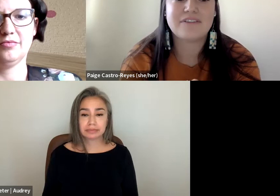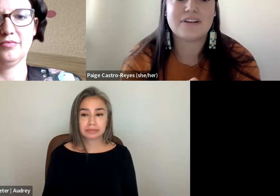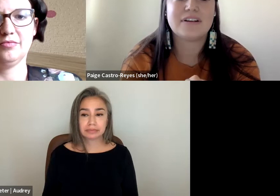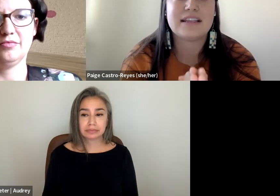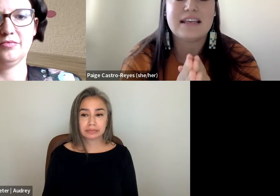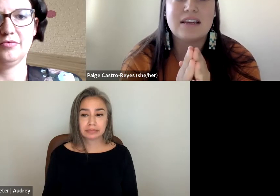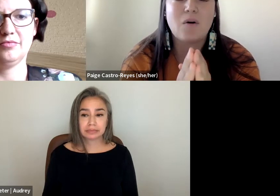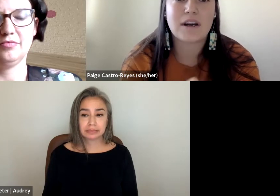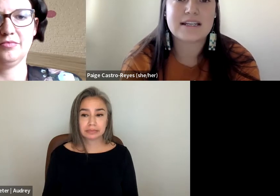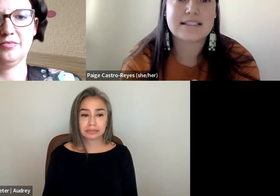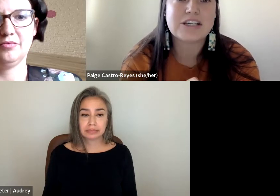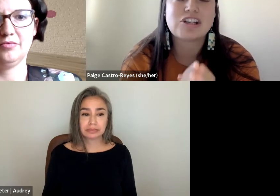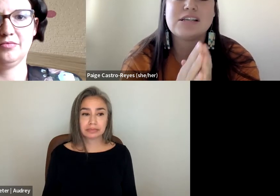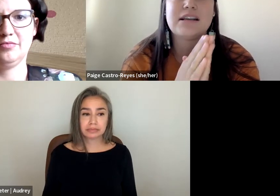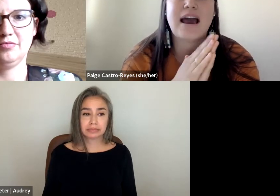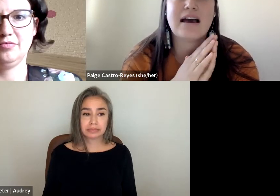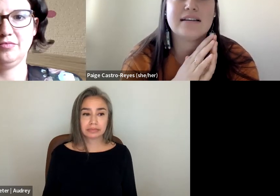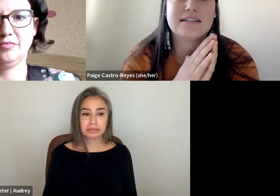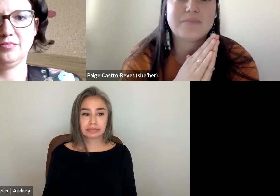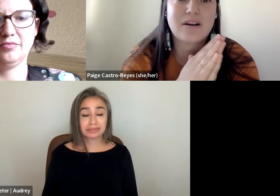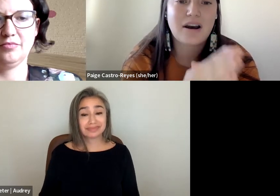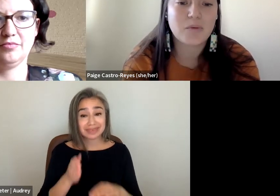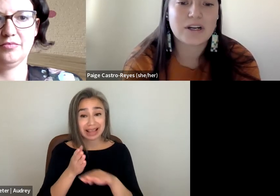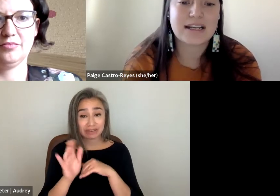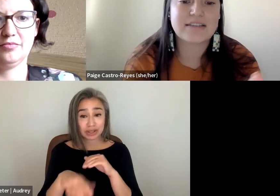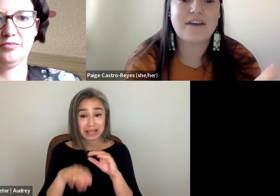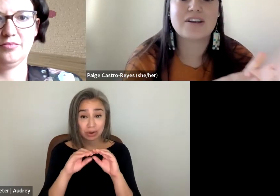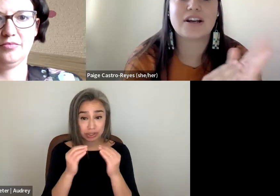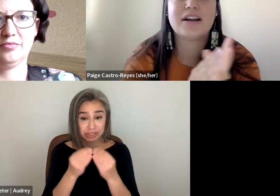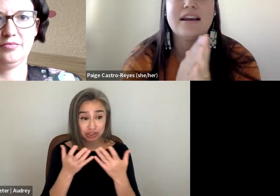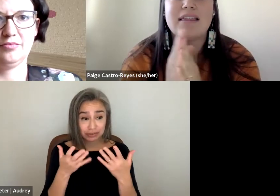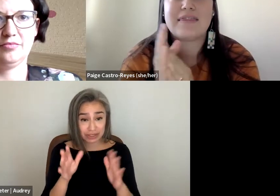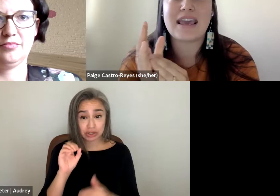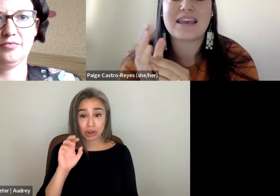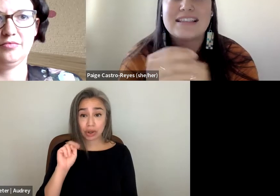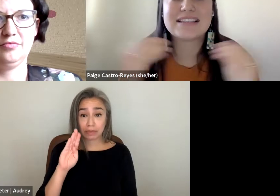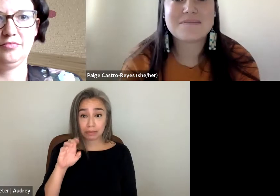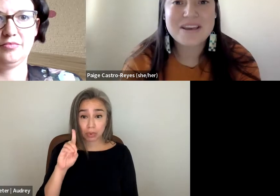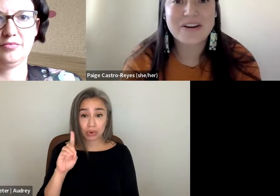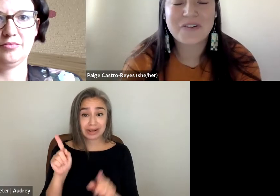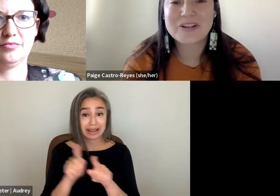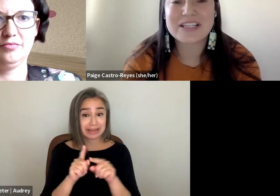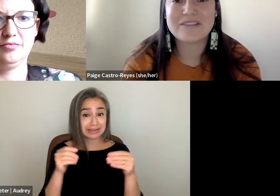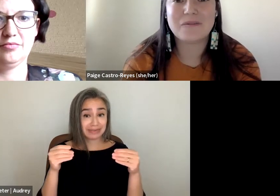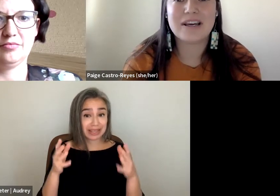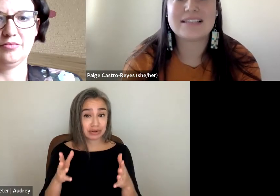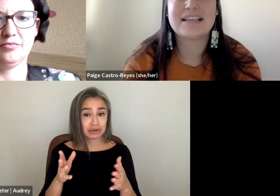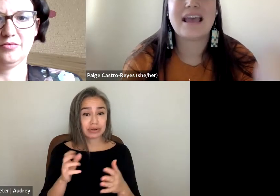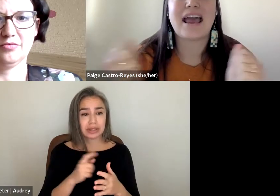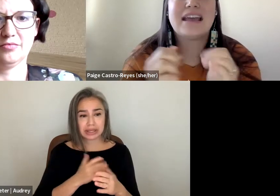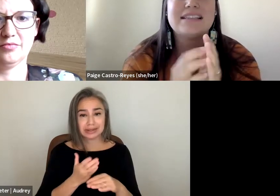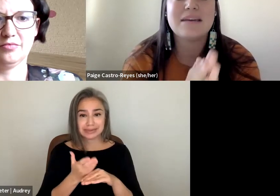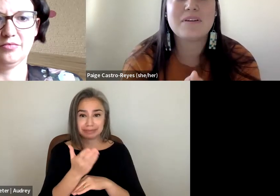Then after the organization has been onboarded as a vendor, they get to submit their first